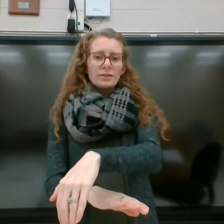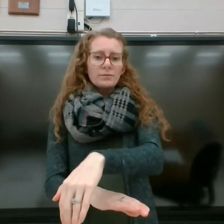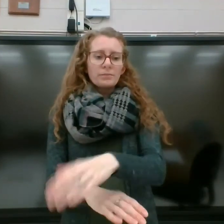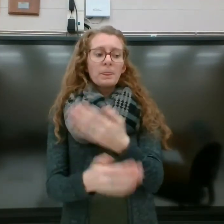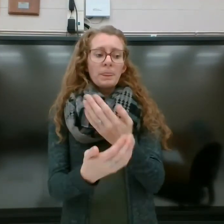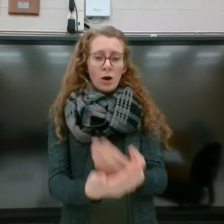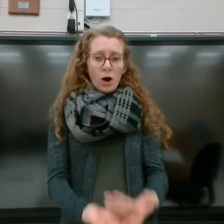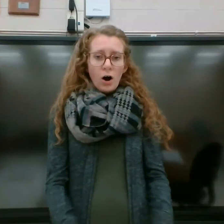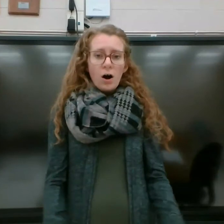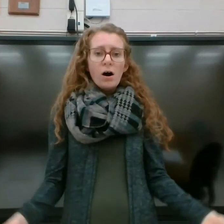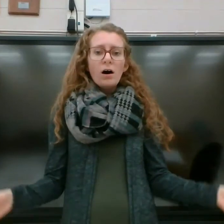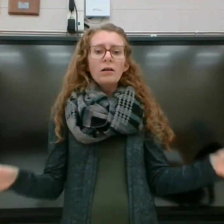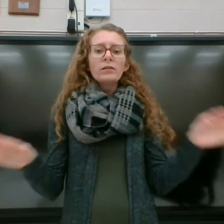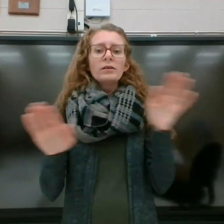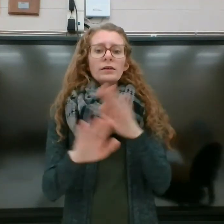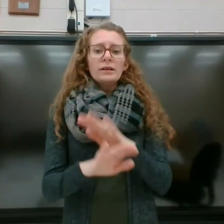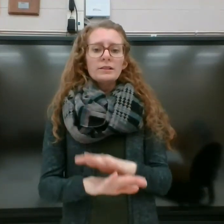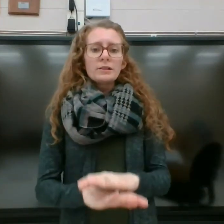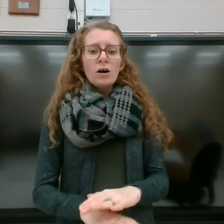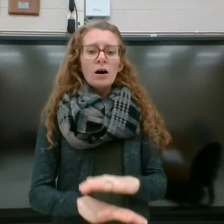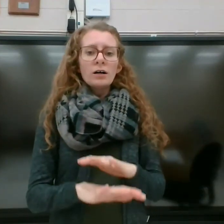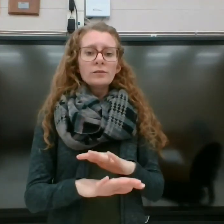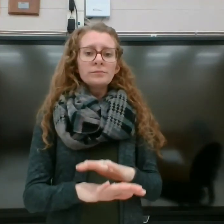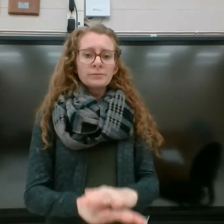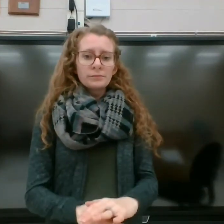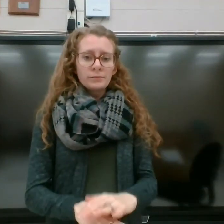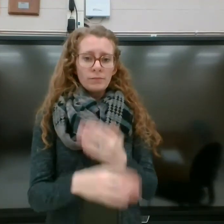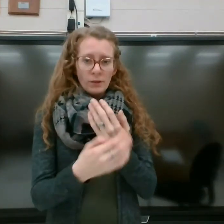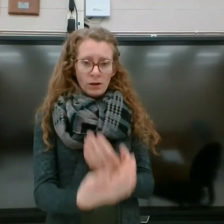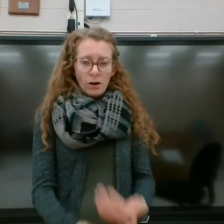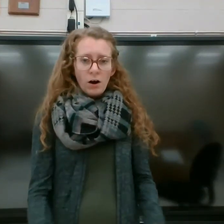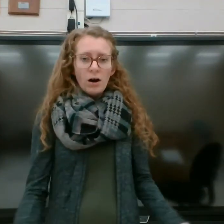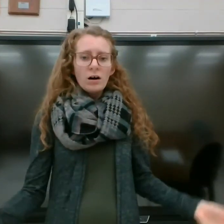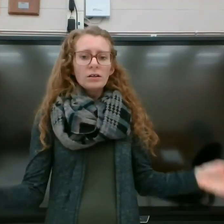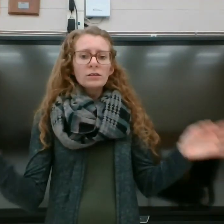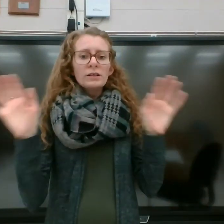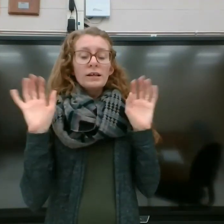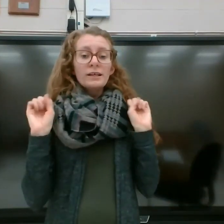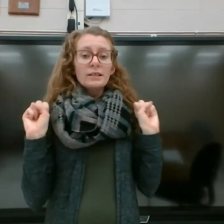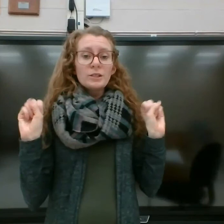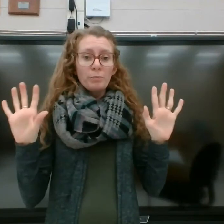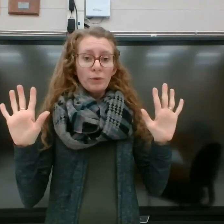night. All is calm. All is bright.